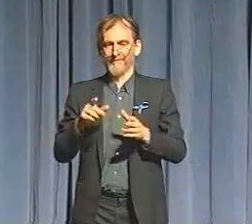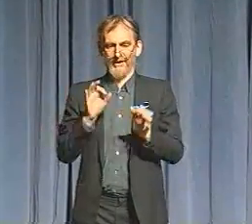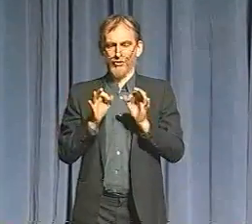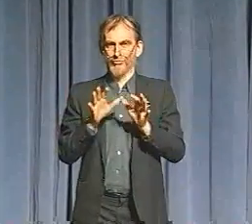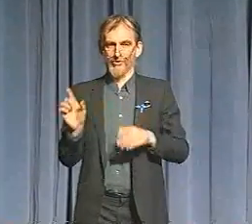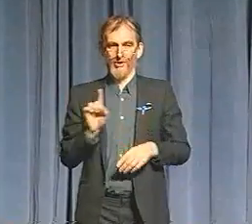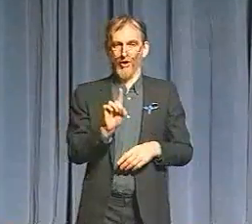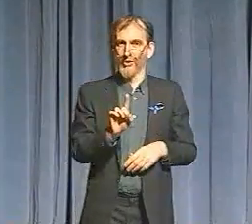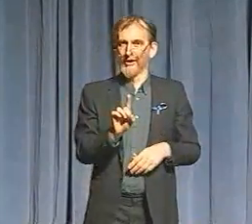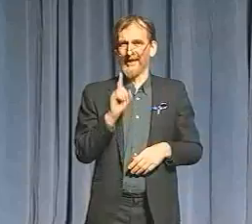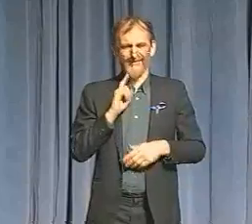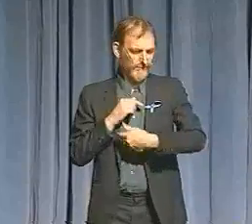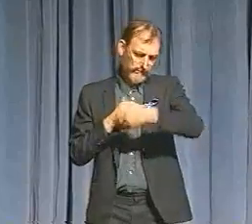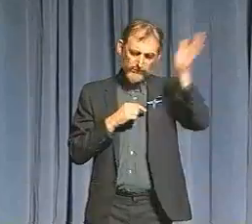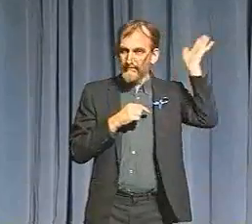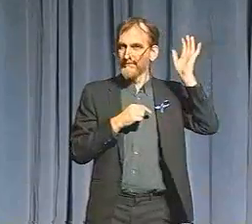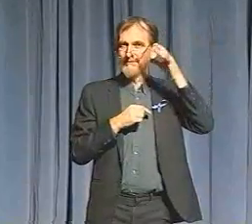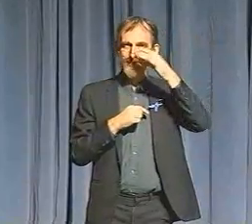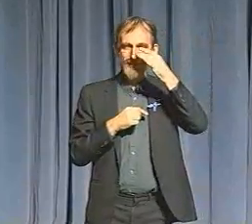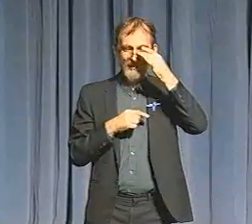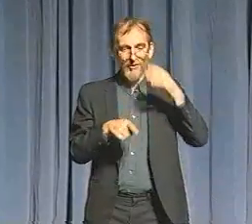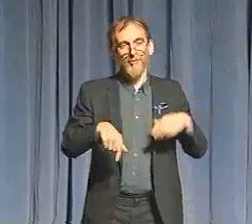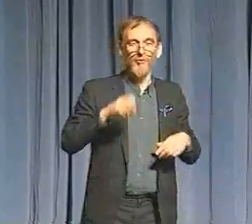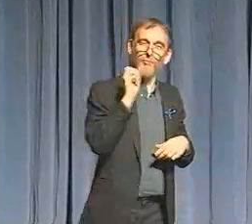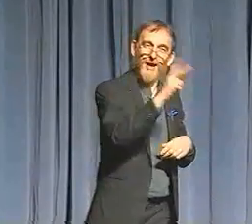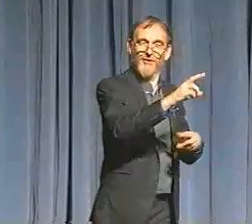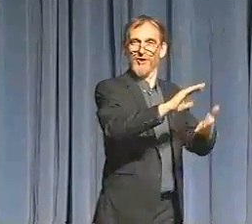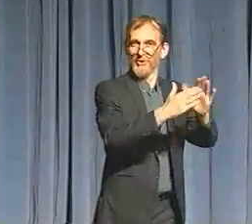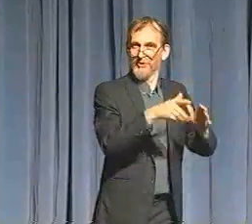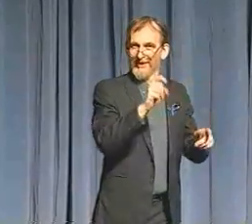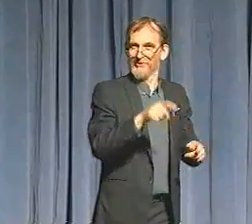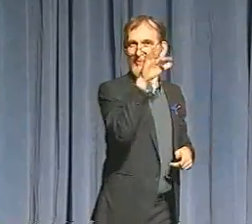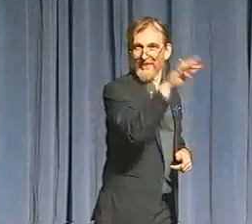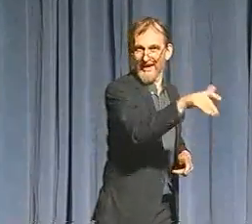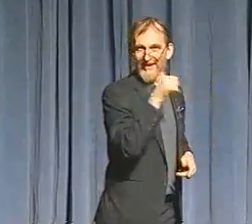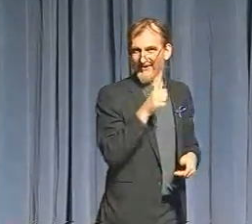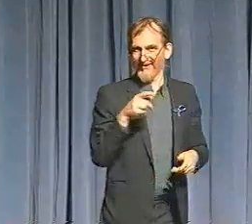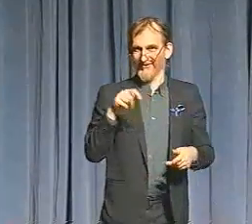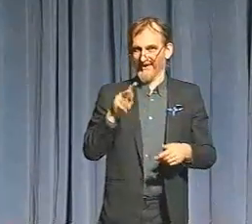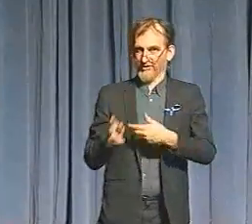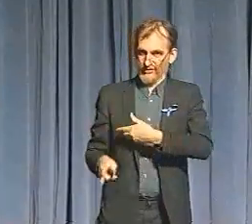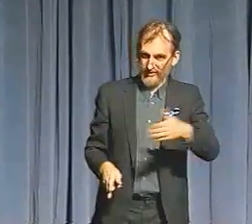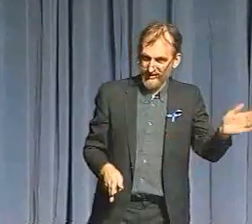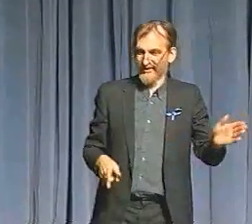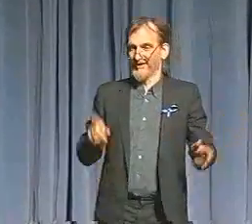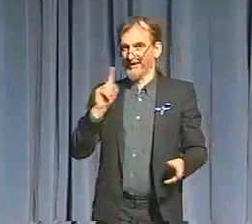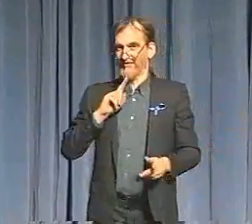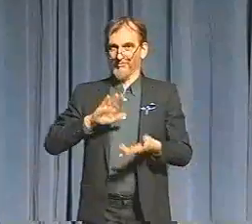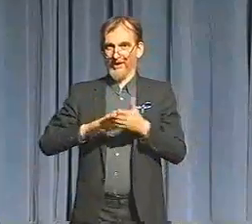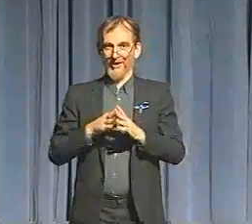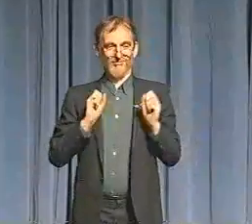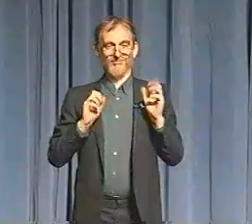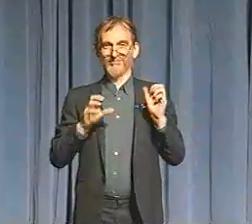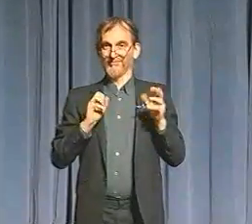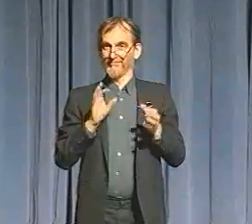the contributions of deaf people. Yeah, and I'm not talking about putting an interpreter out on the stage. I'm